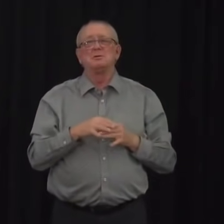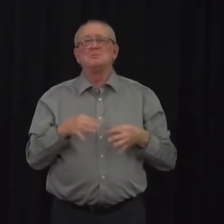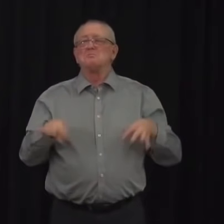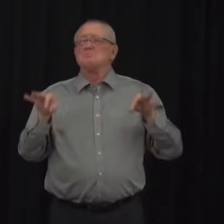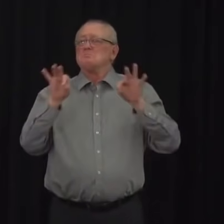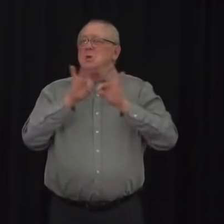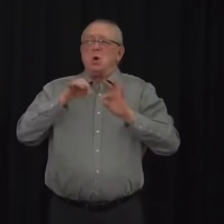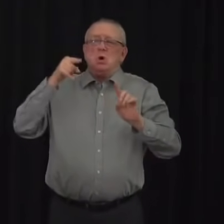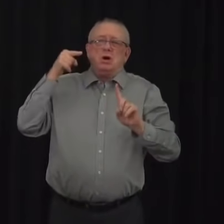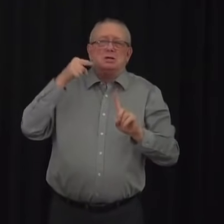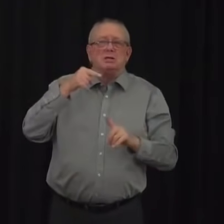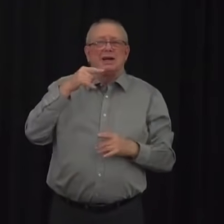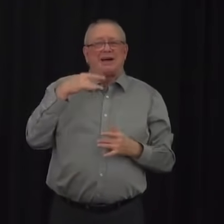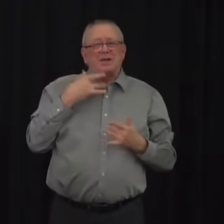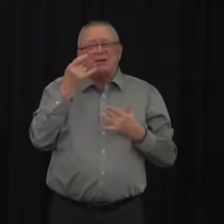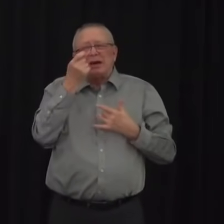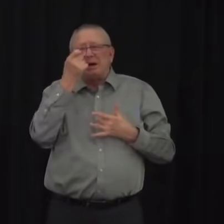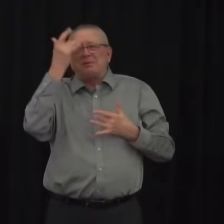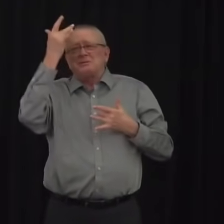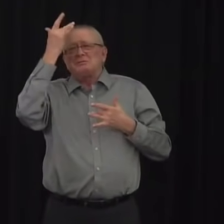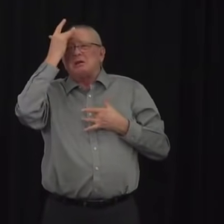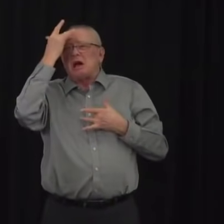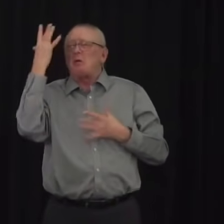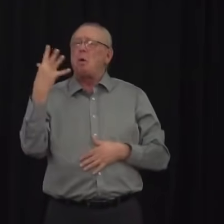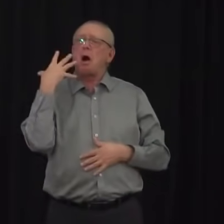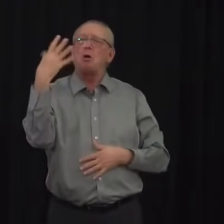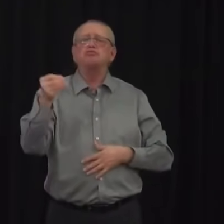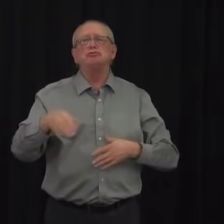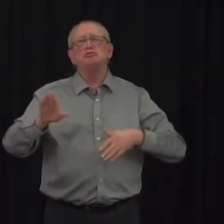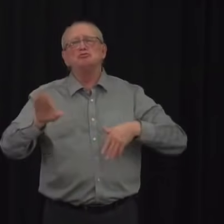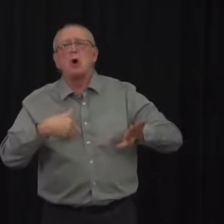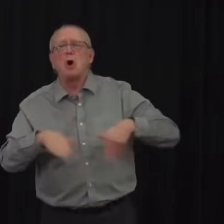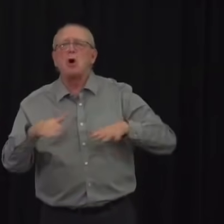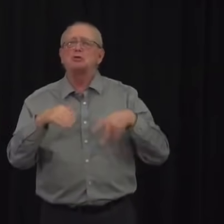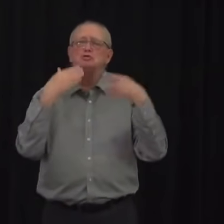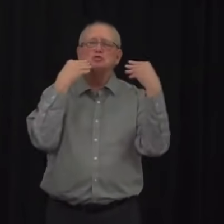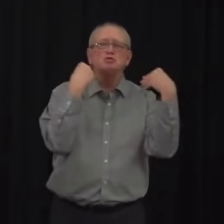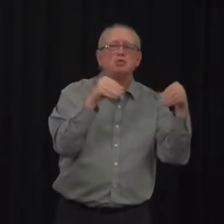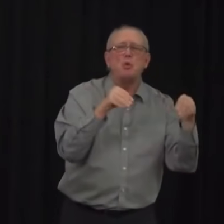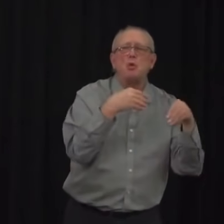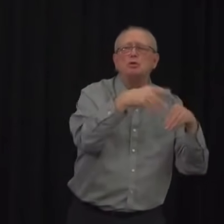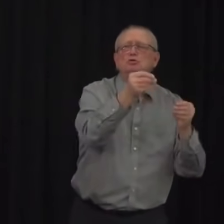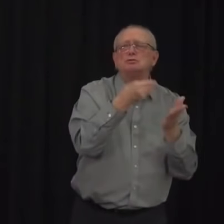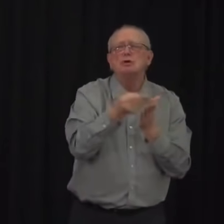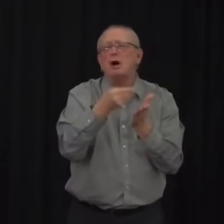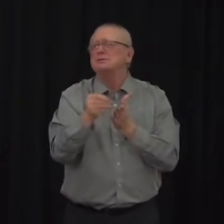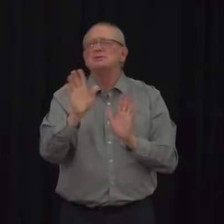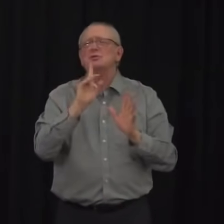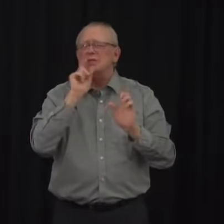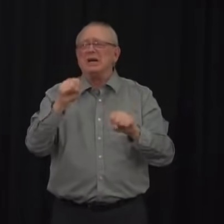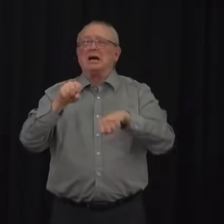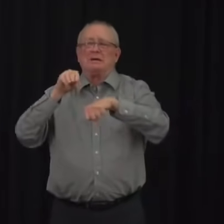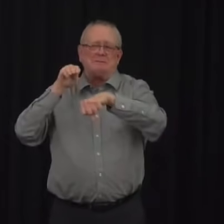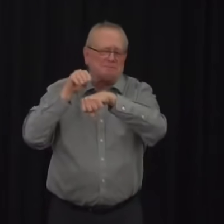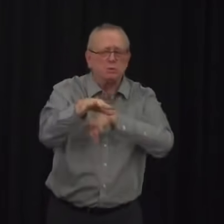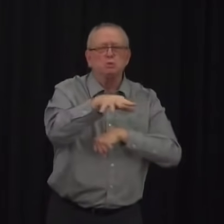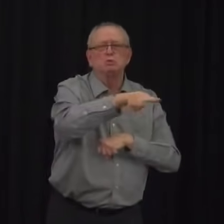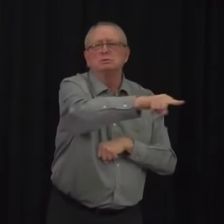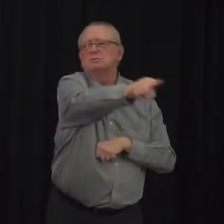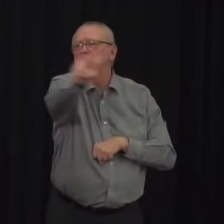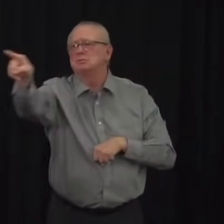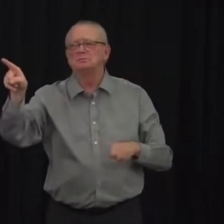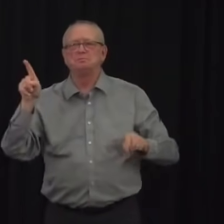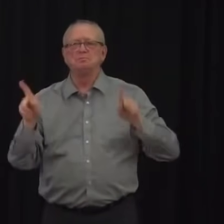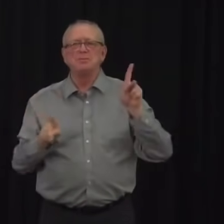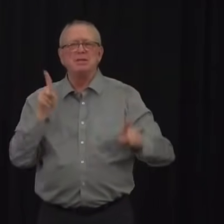real consequences to those around us, whether we know about it or not. I often ask Albertans to follow public health measures